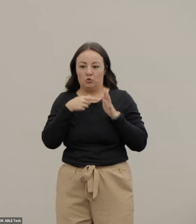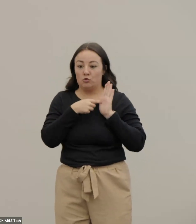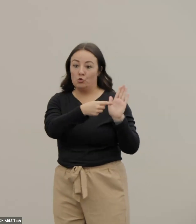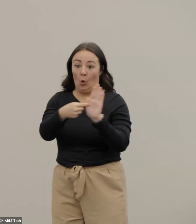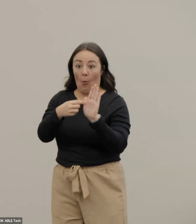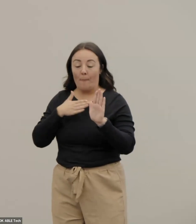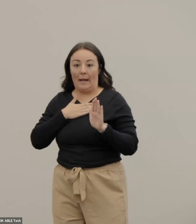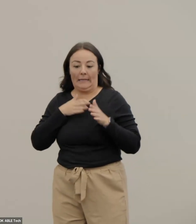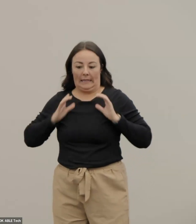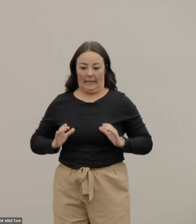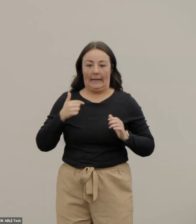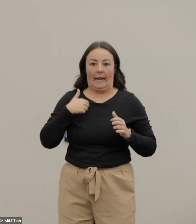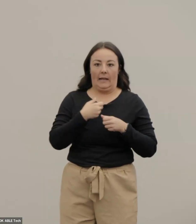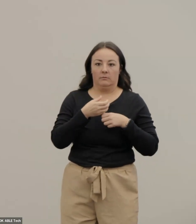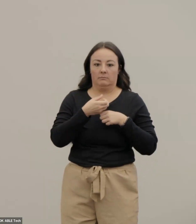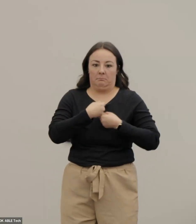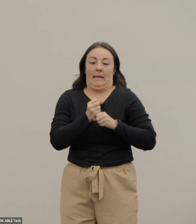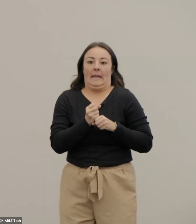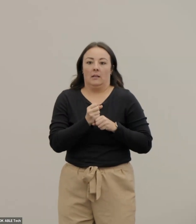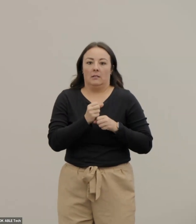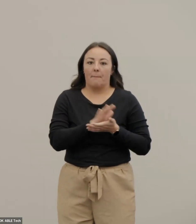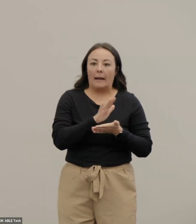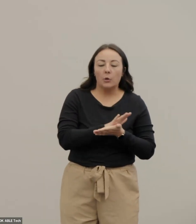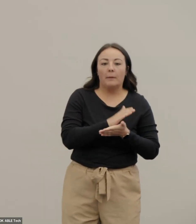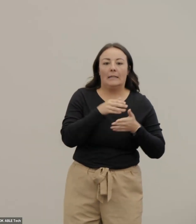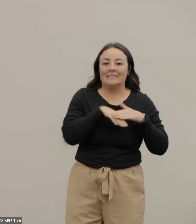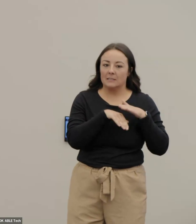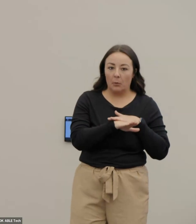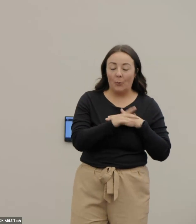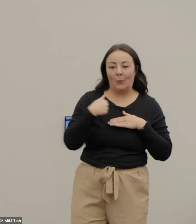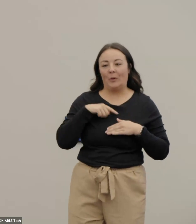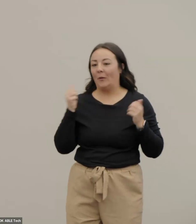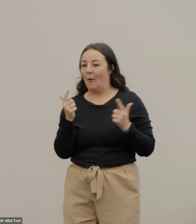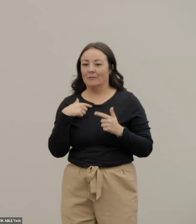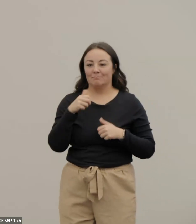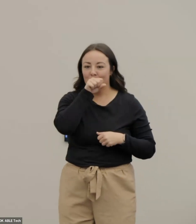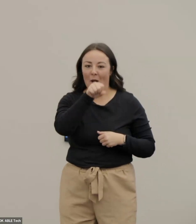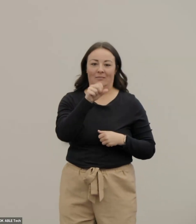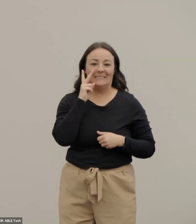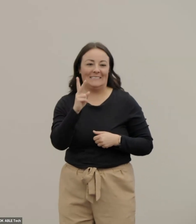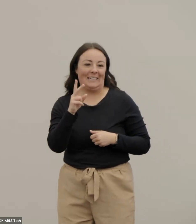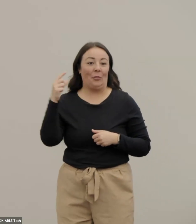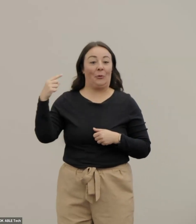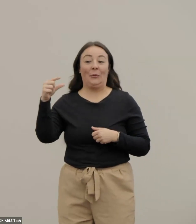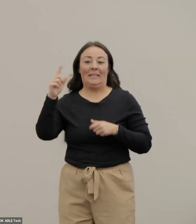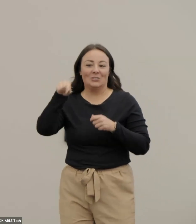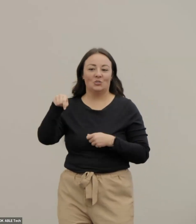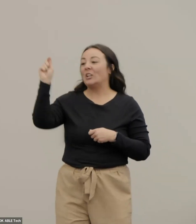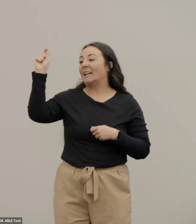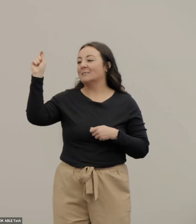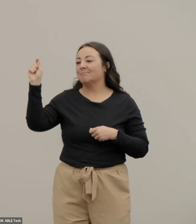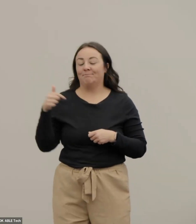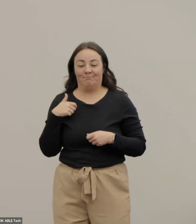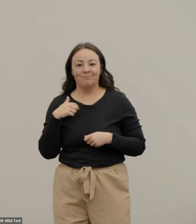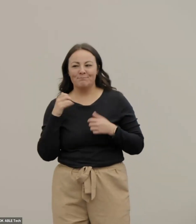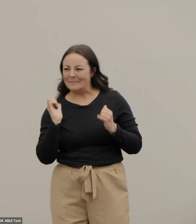document properly accessible, right? We all love to see the green check marks, don't we? Right? We love the green check marks, and I